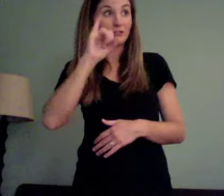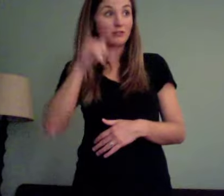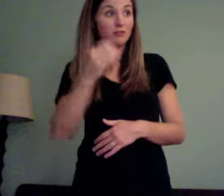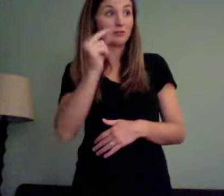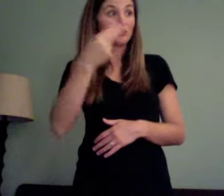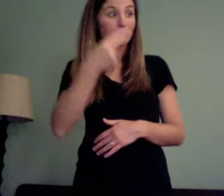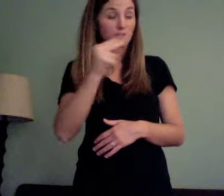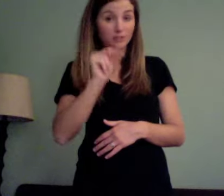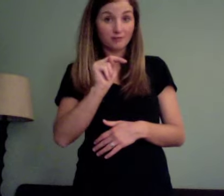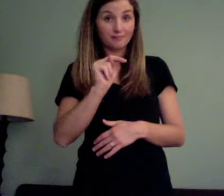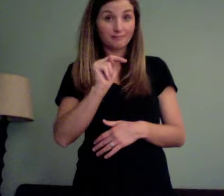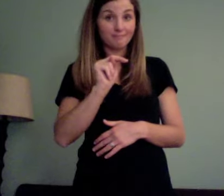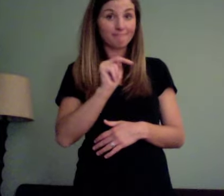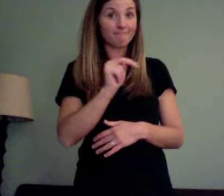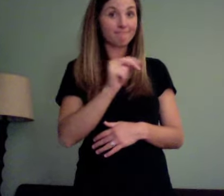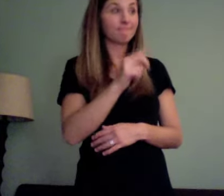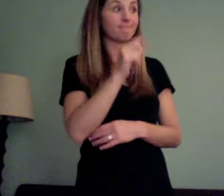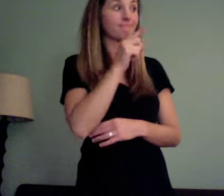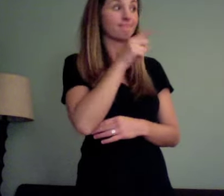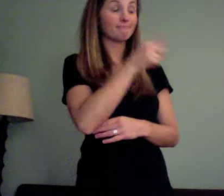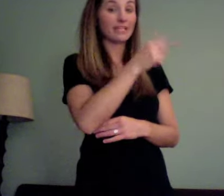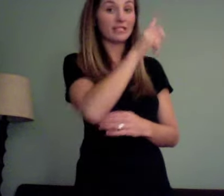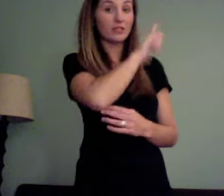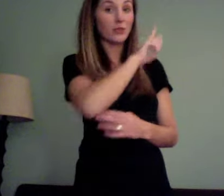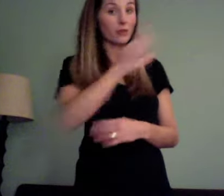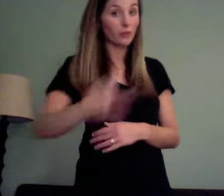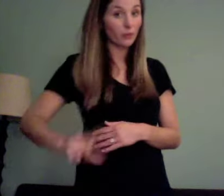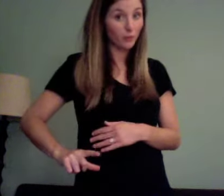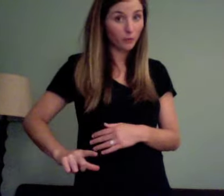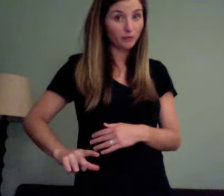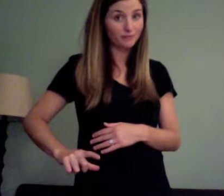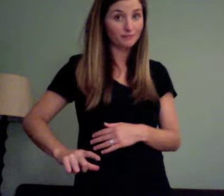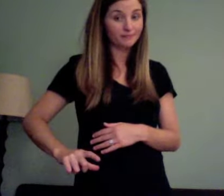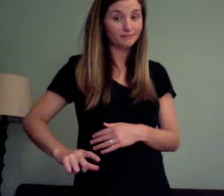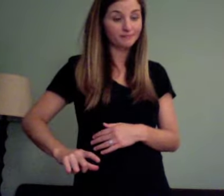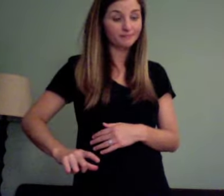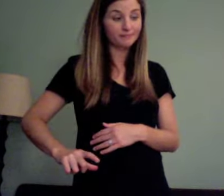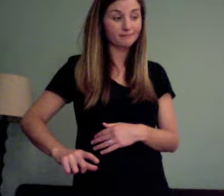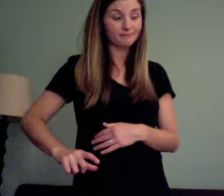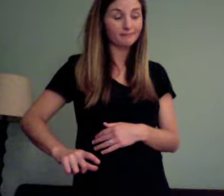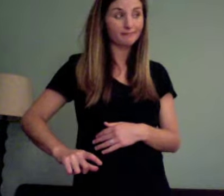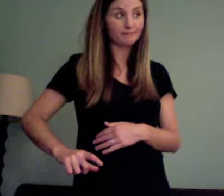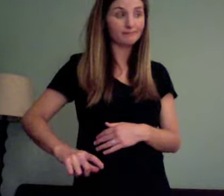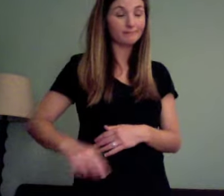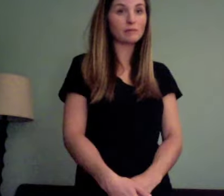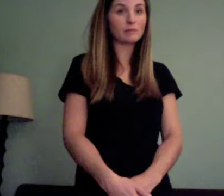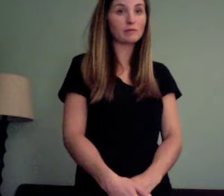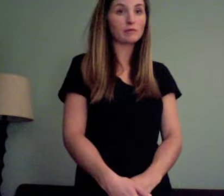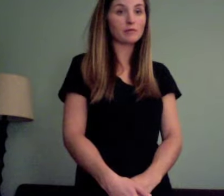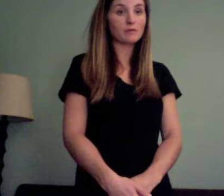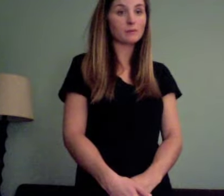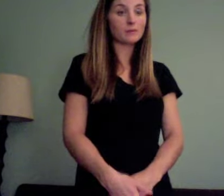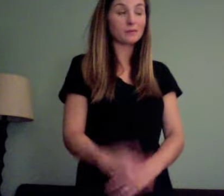of fish.